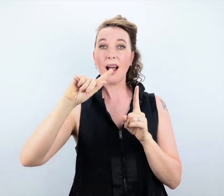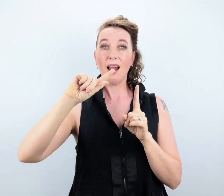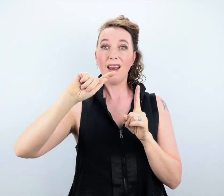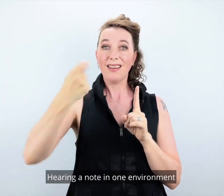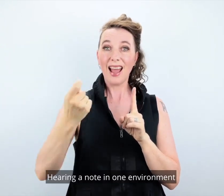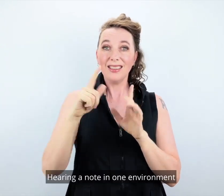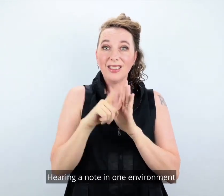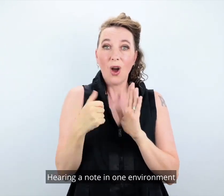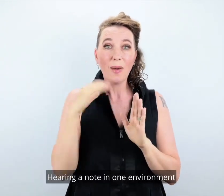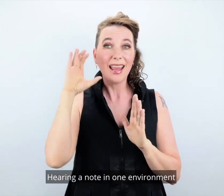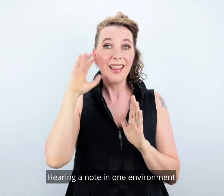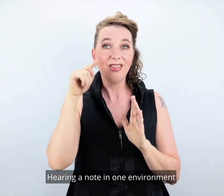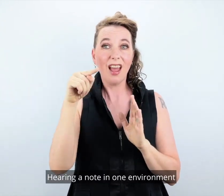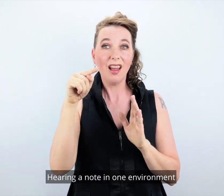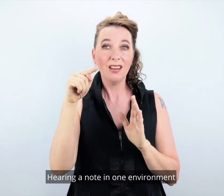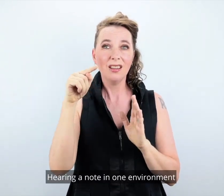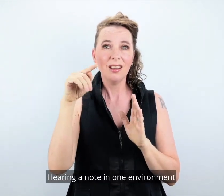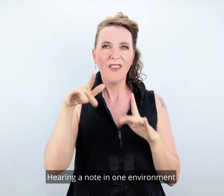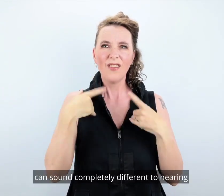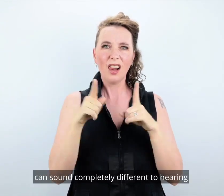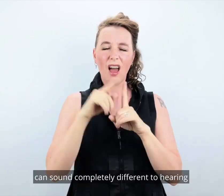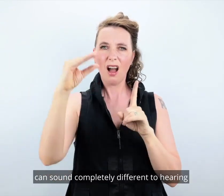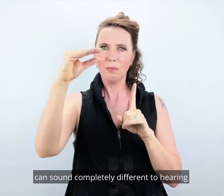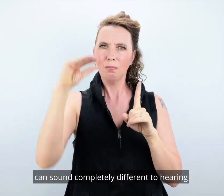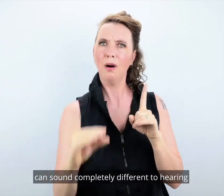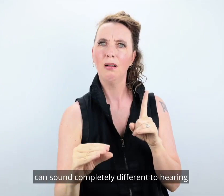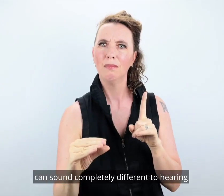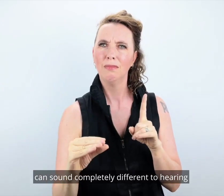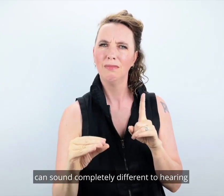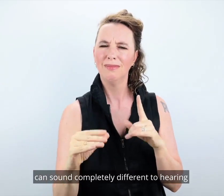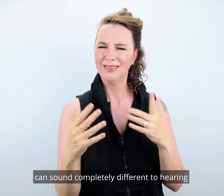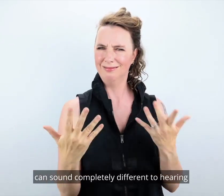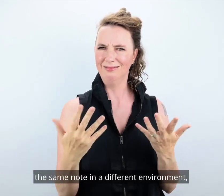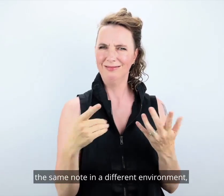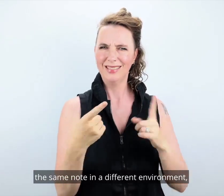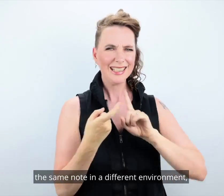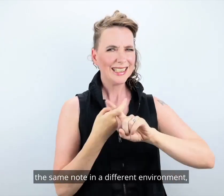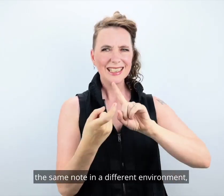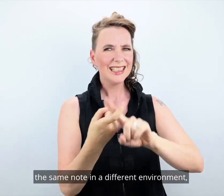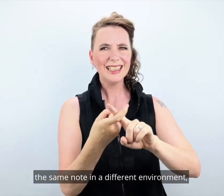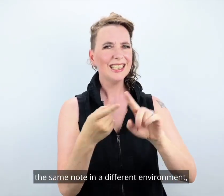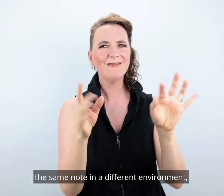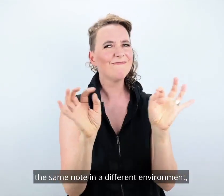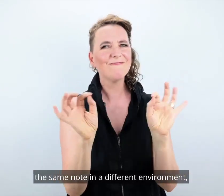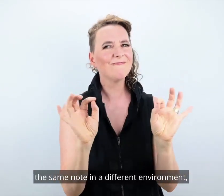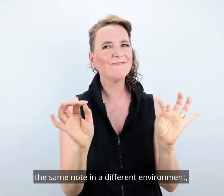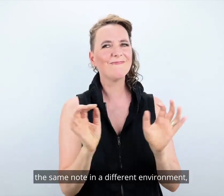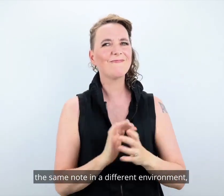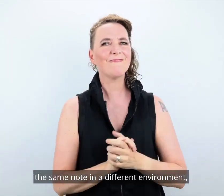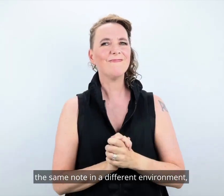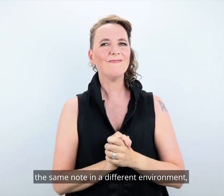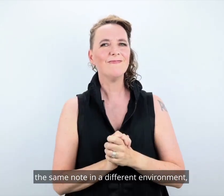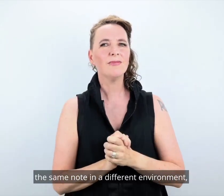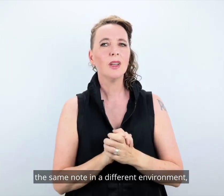Hearing a note in one environment can sound completely different to hearing the same note in a different environment,